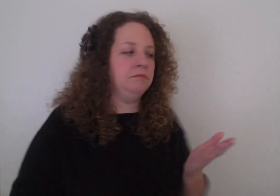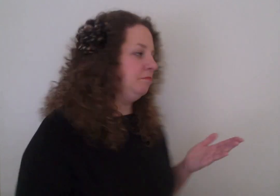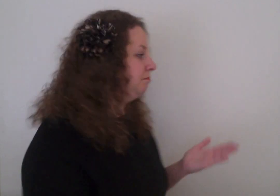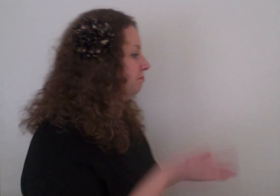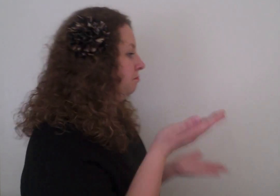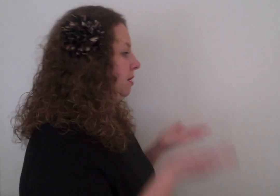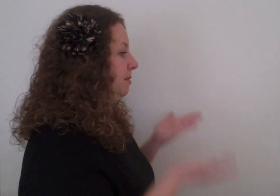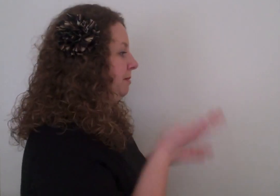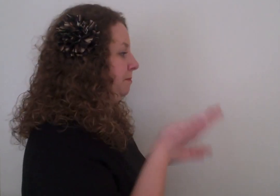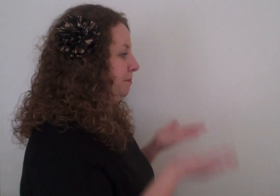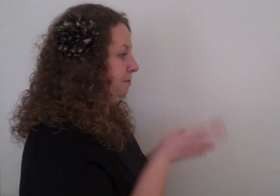Maybe.